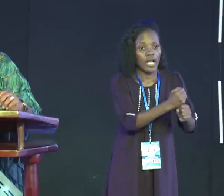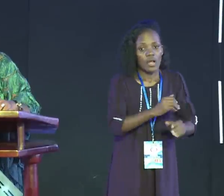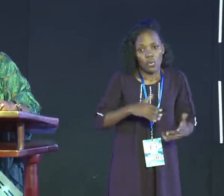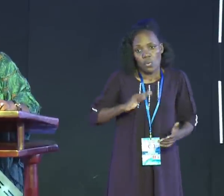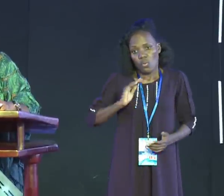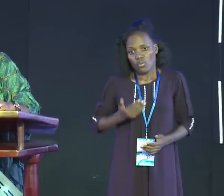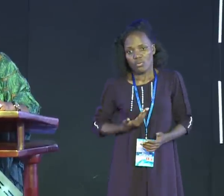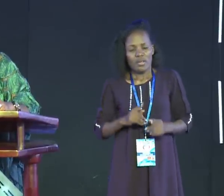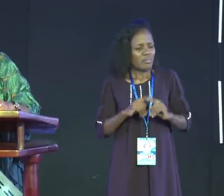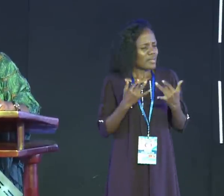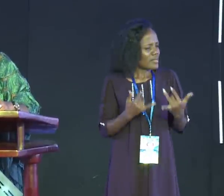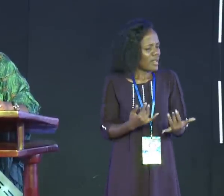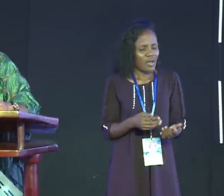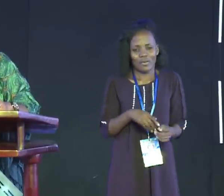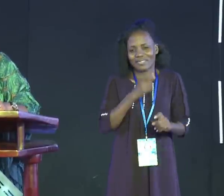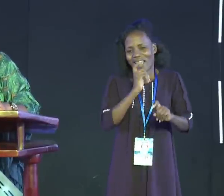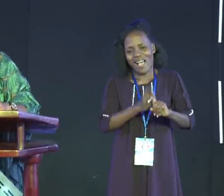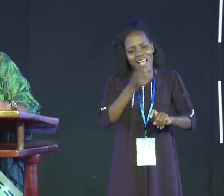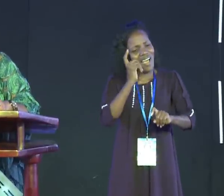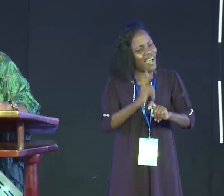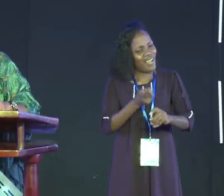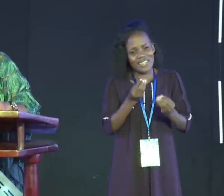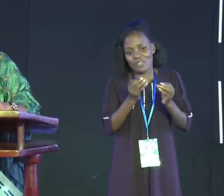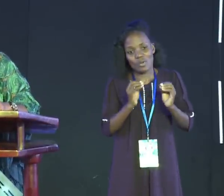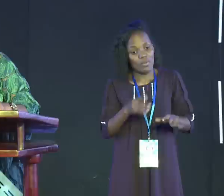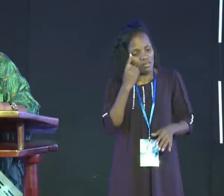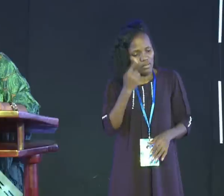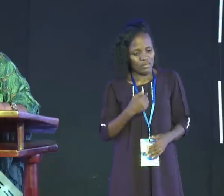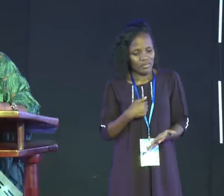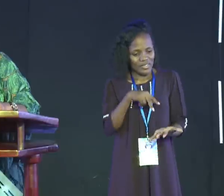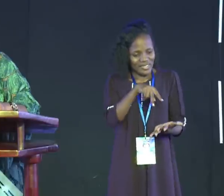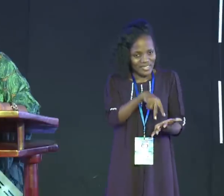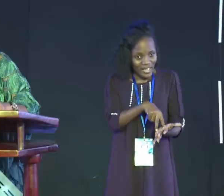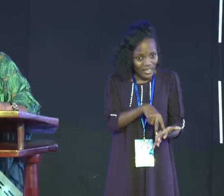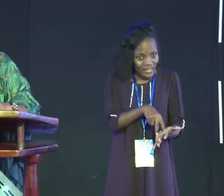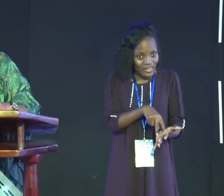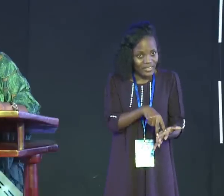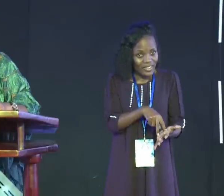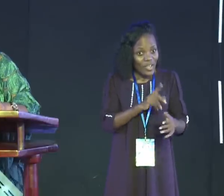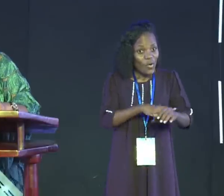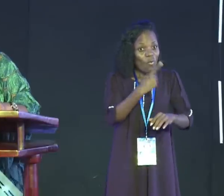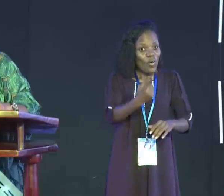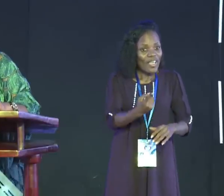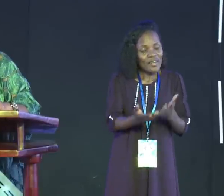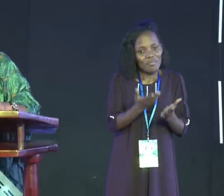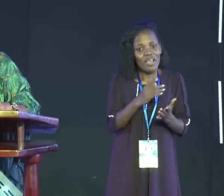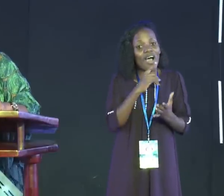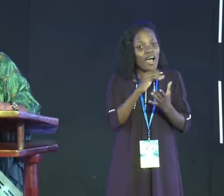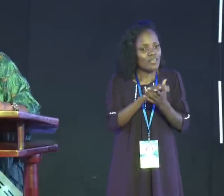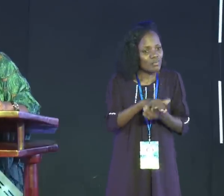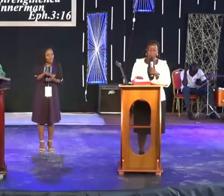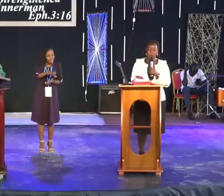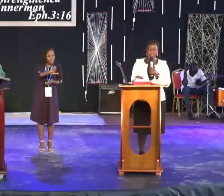Si kyangu okuyimirira. It's not easy to stand. Ng'oggyiddwako ekibikka. When